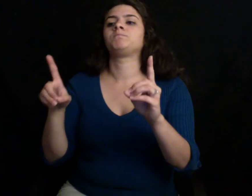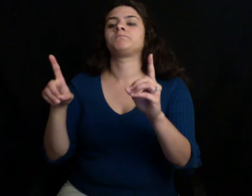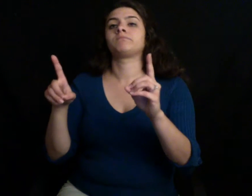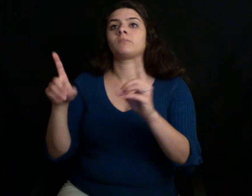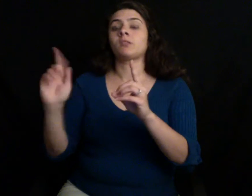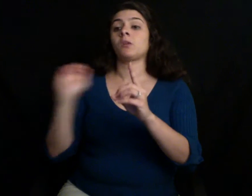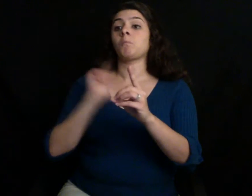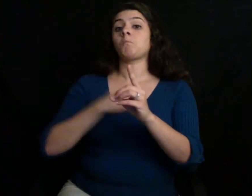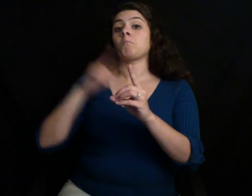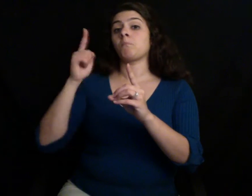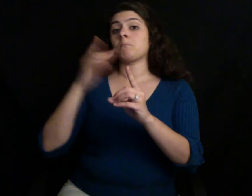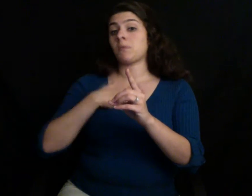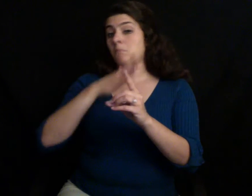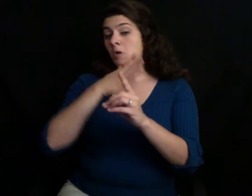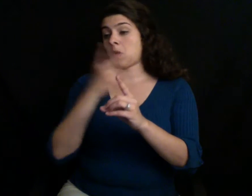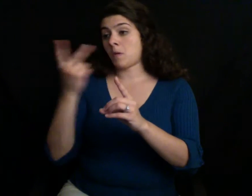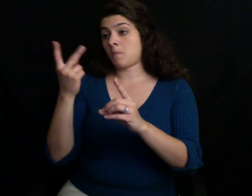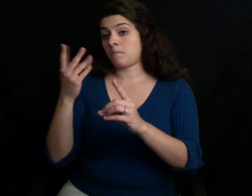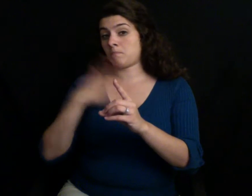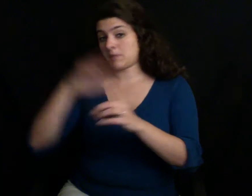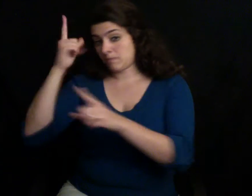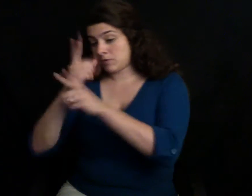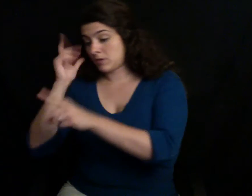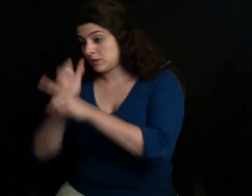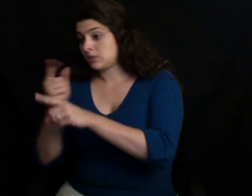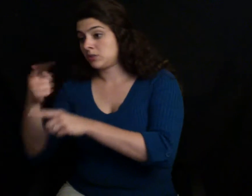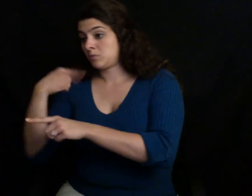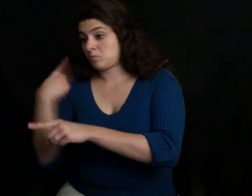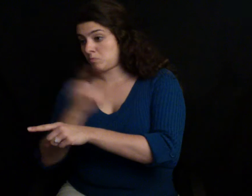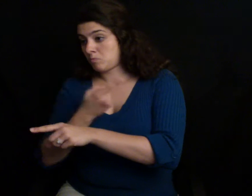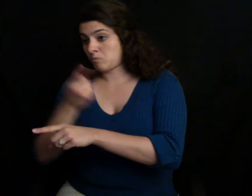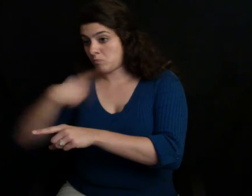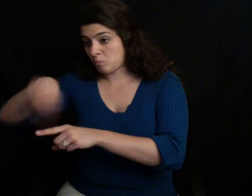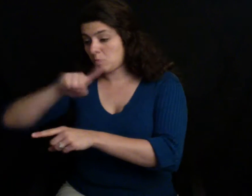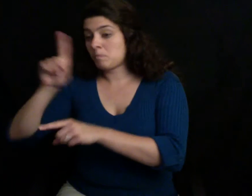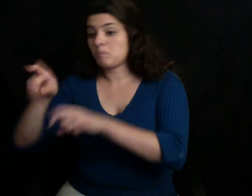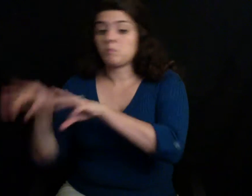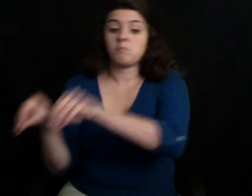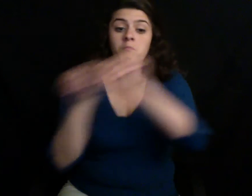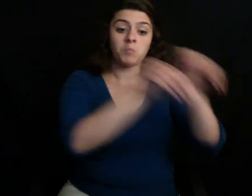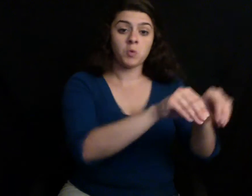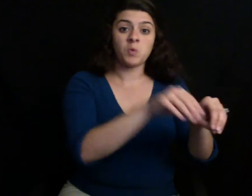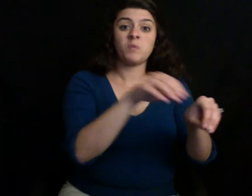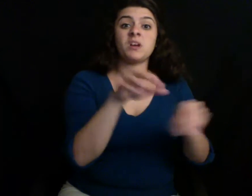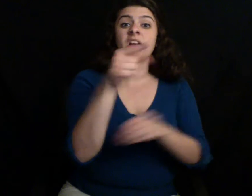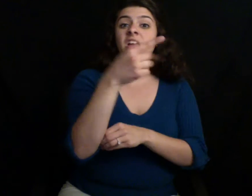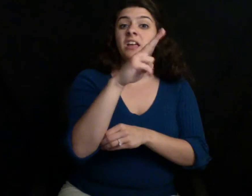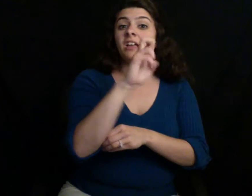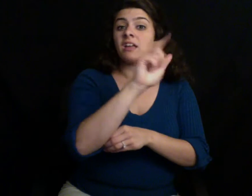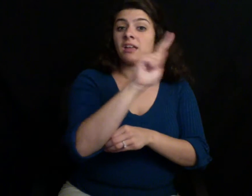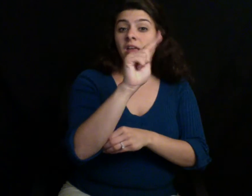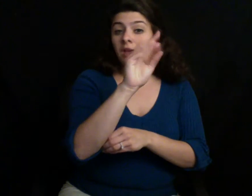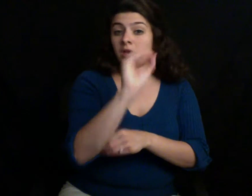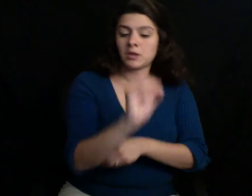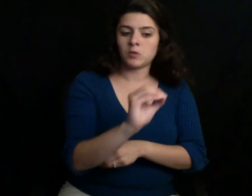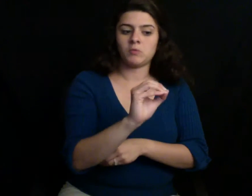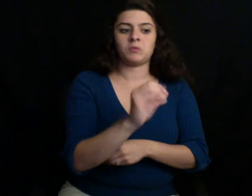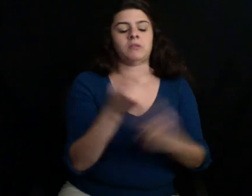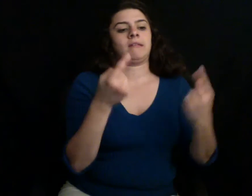moved into the ghetto. And you living in the projects, and you have to deal with, there was no locks on the doors, there was